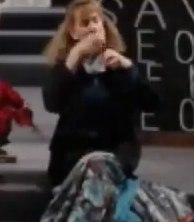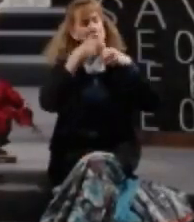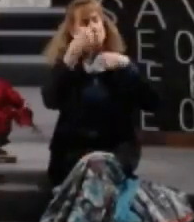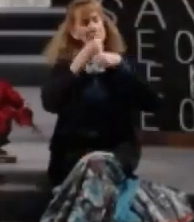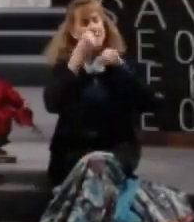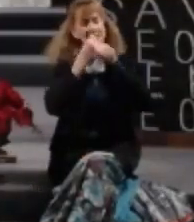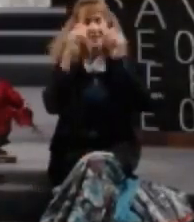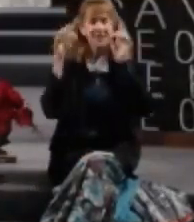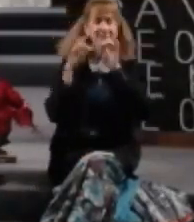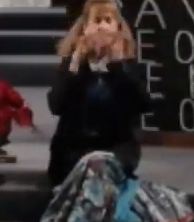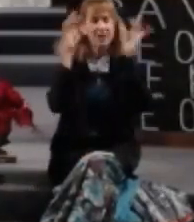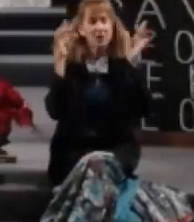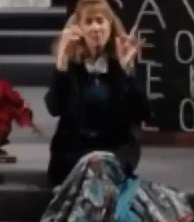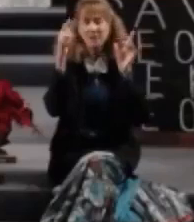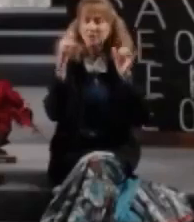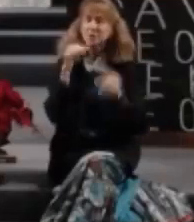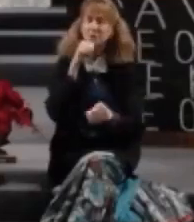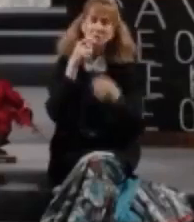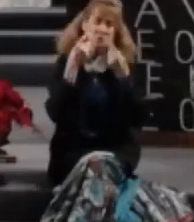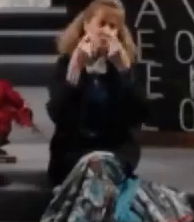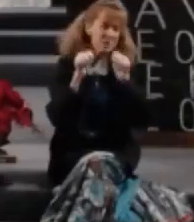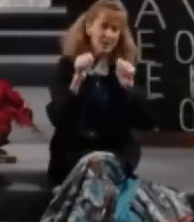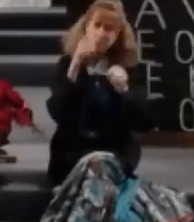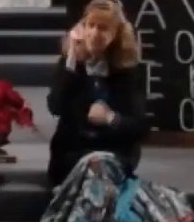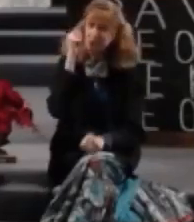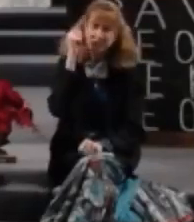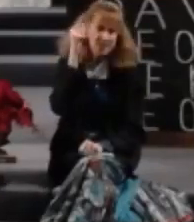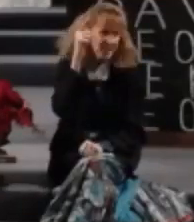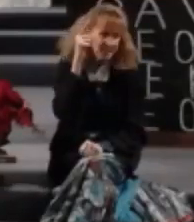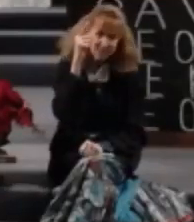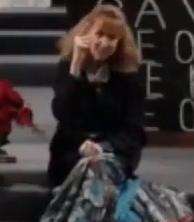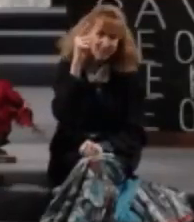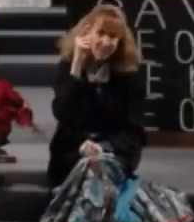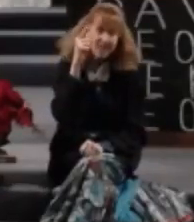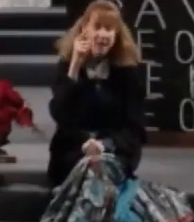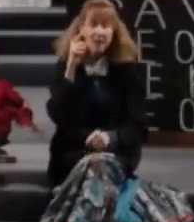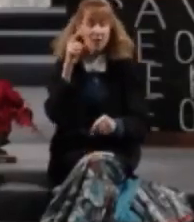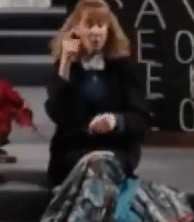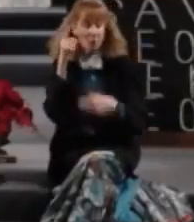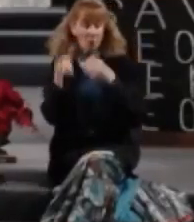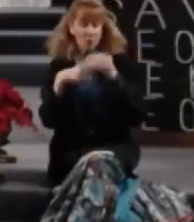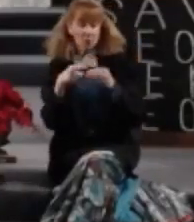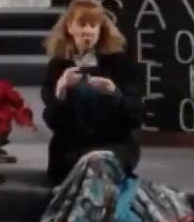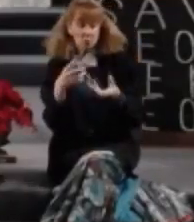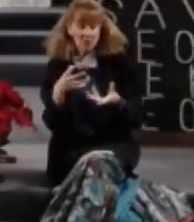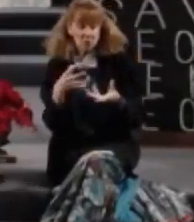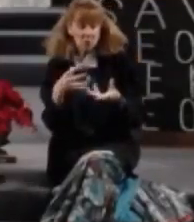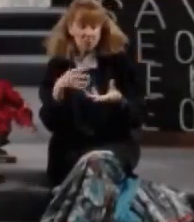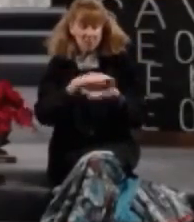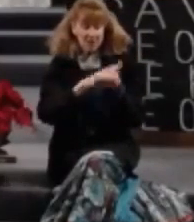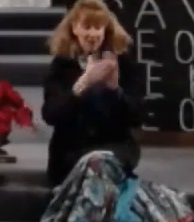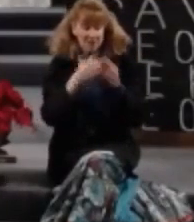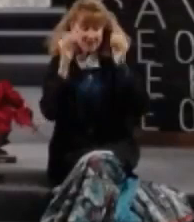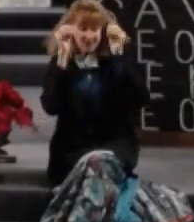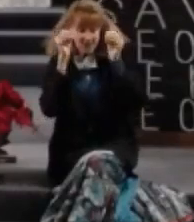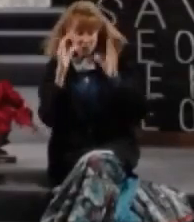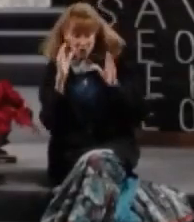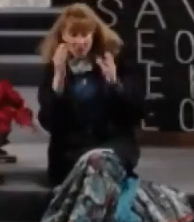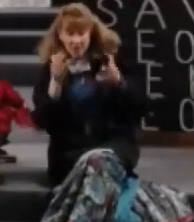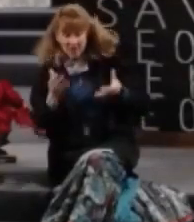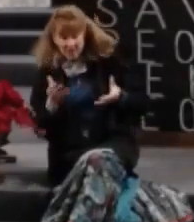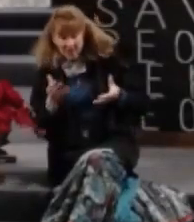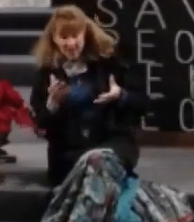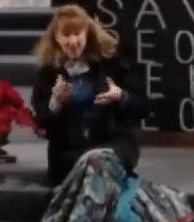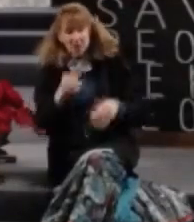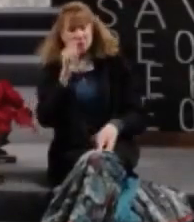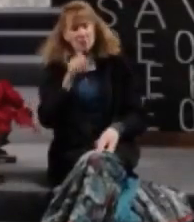you because you no longer try to understand. In fact, though by this time you ought to be teachers, you